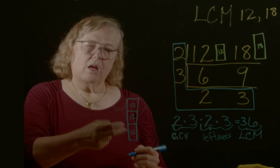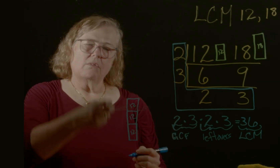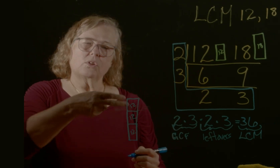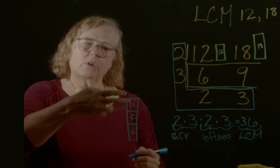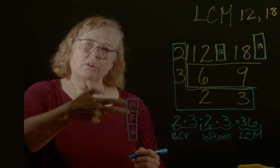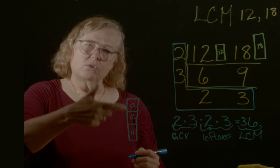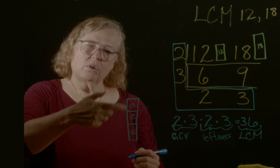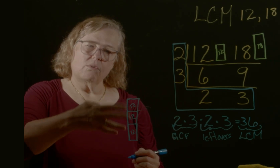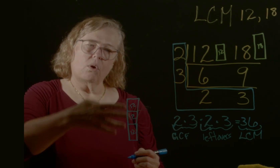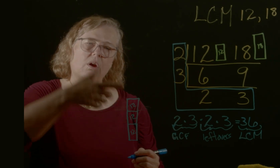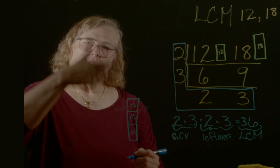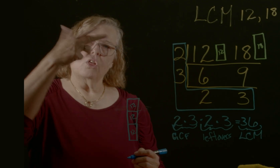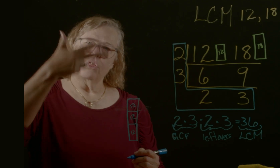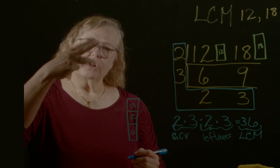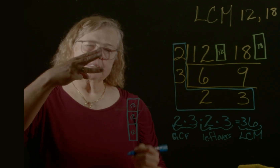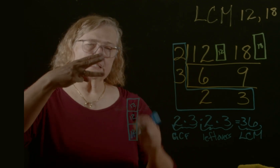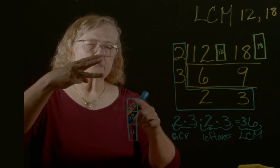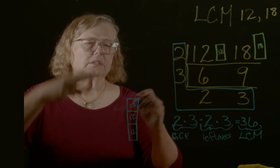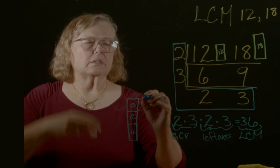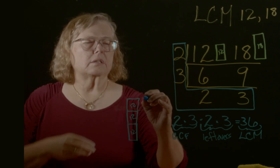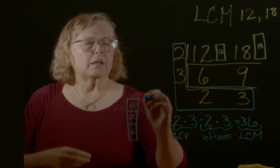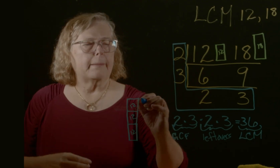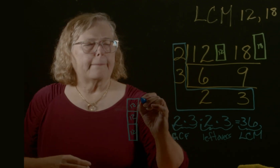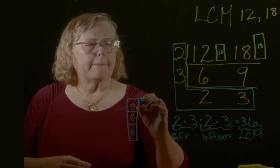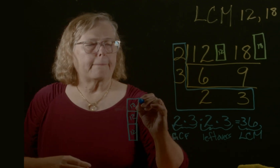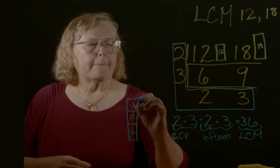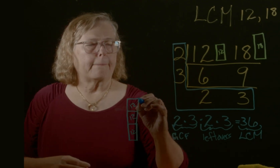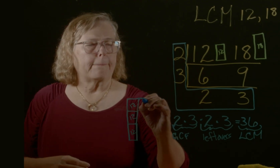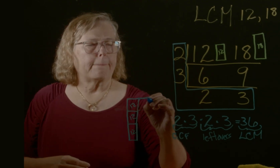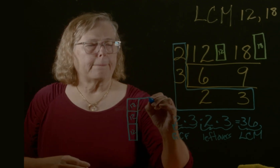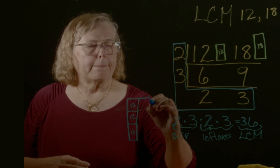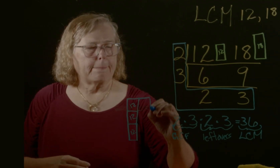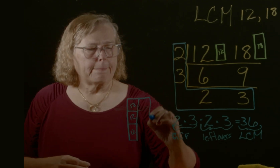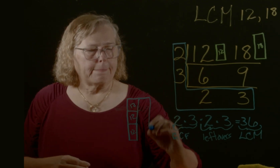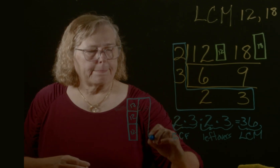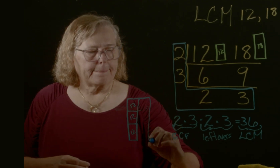It's 12, 24, 36. So we have 36 inches of boxes here.